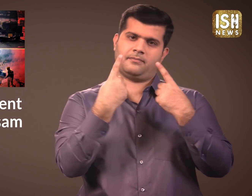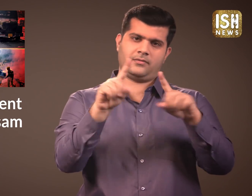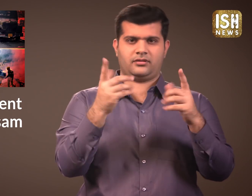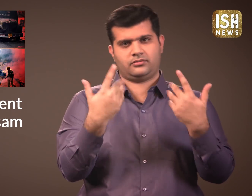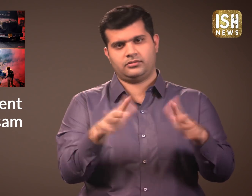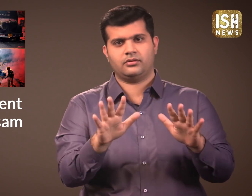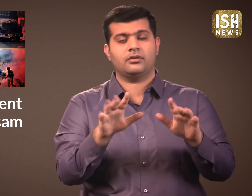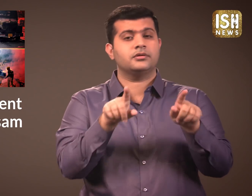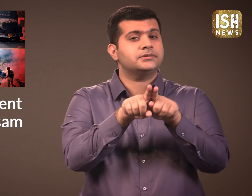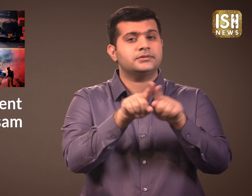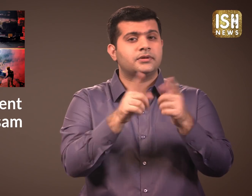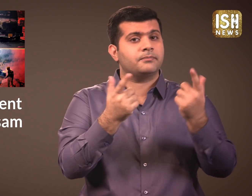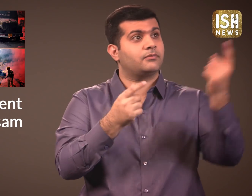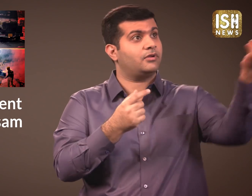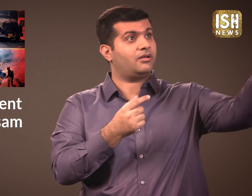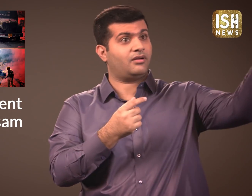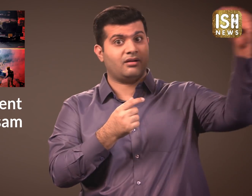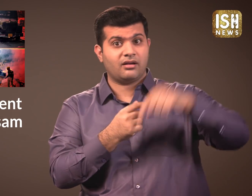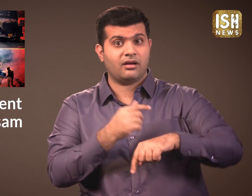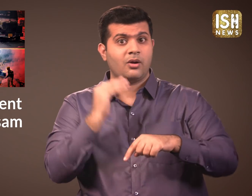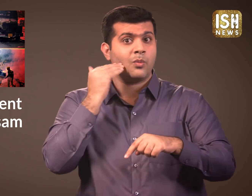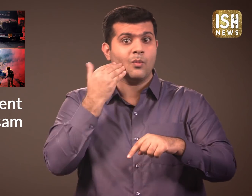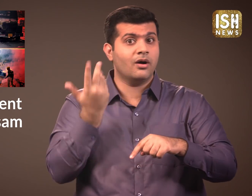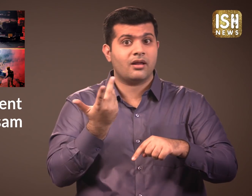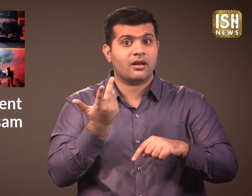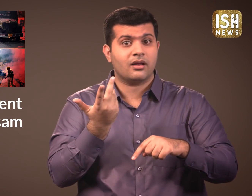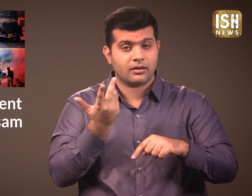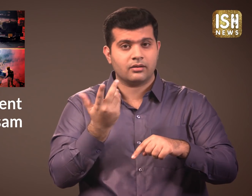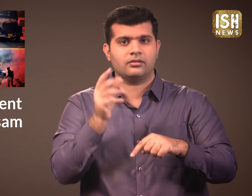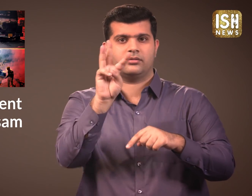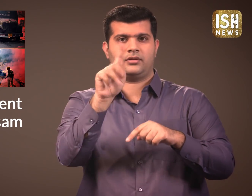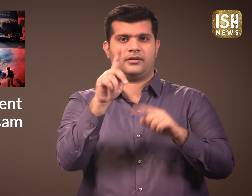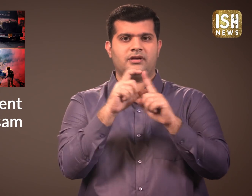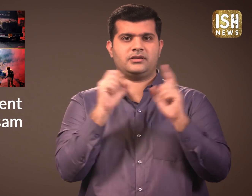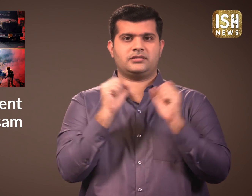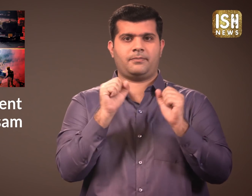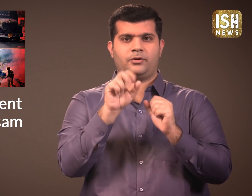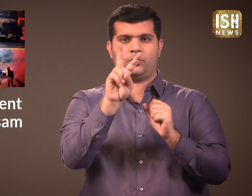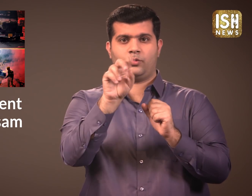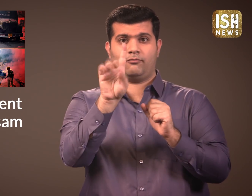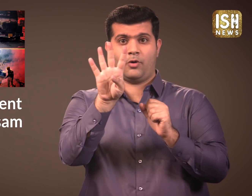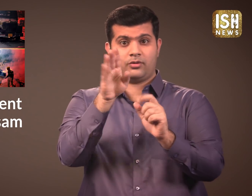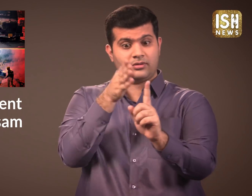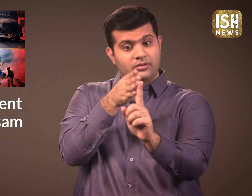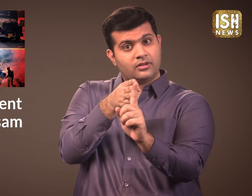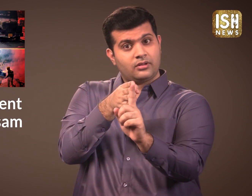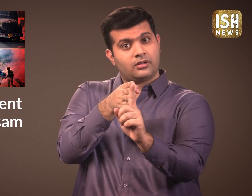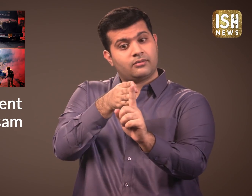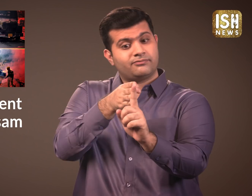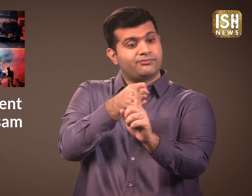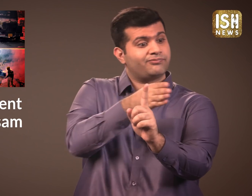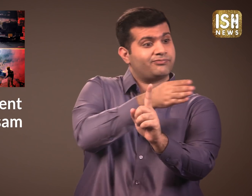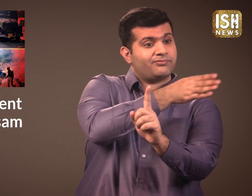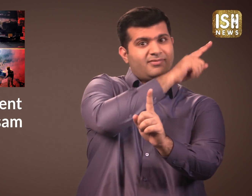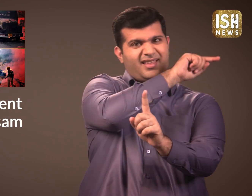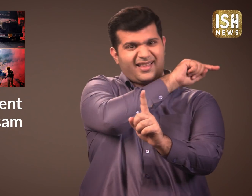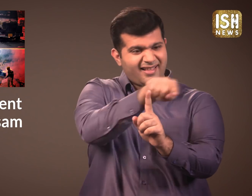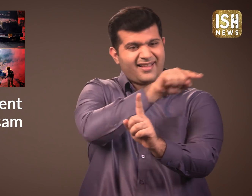they will be allowed to stay under CAB if they have immigrated to India before 31st December 2014 and not